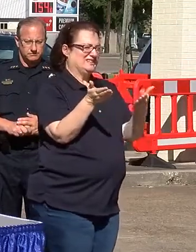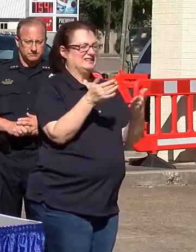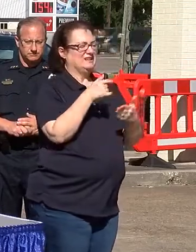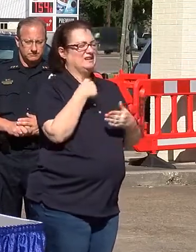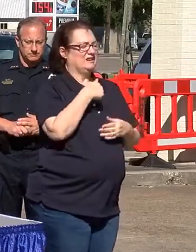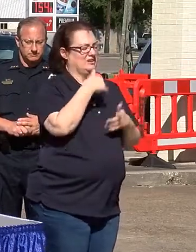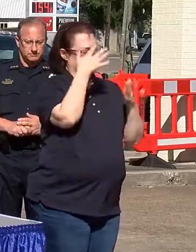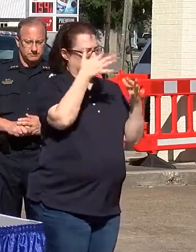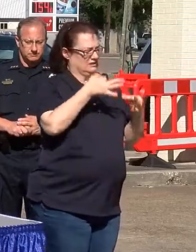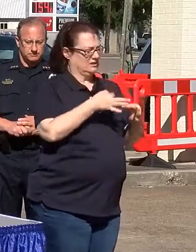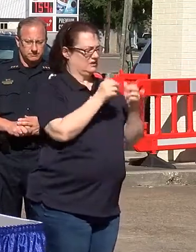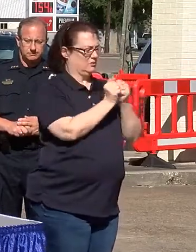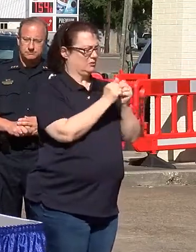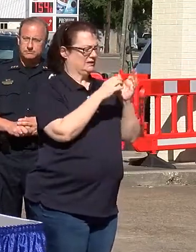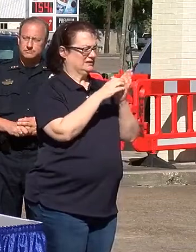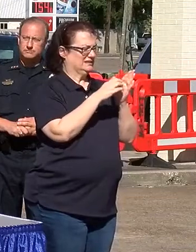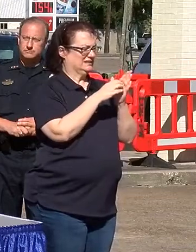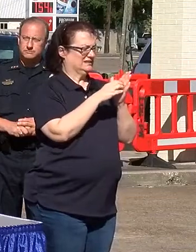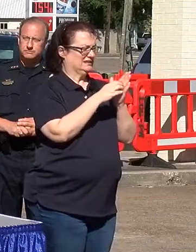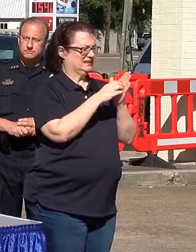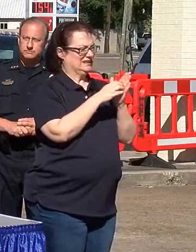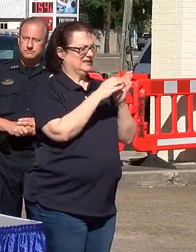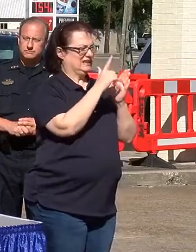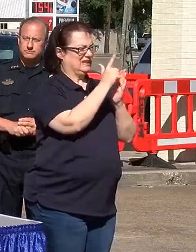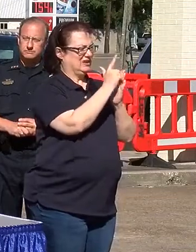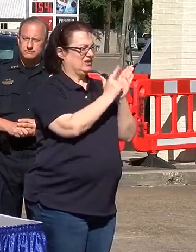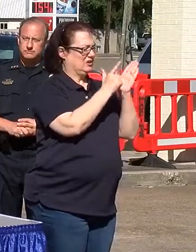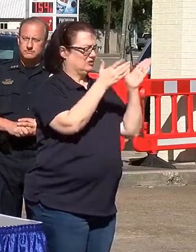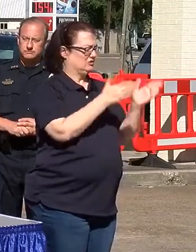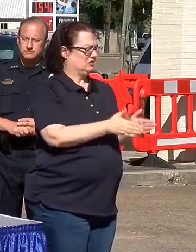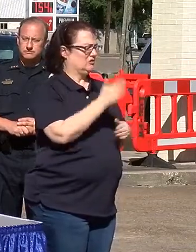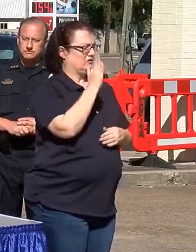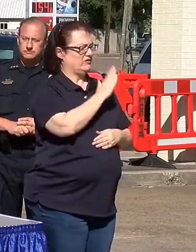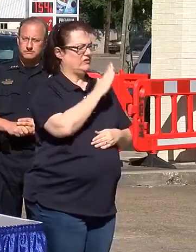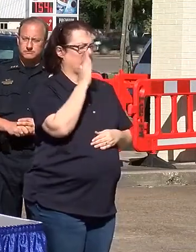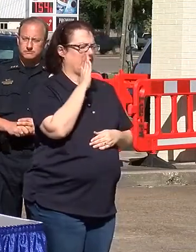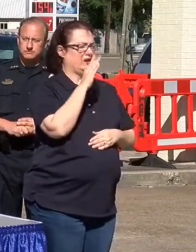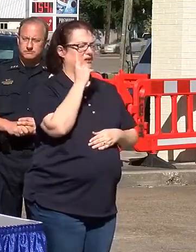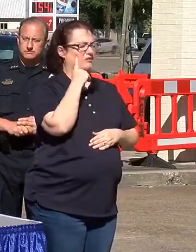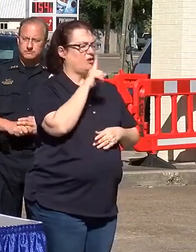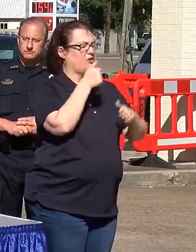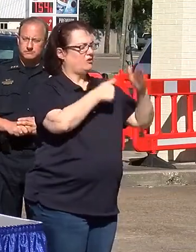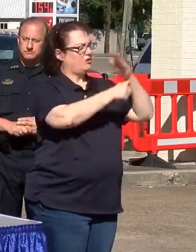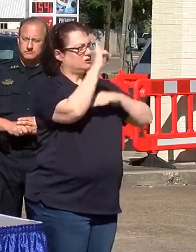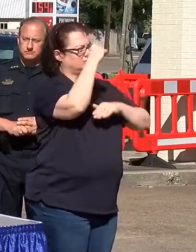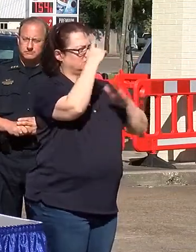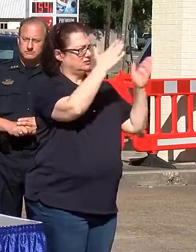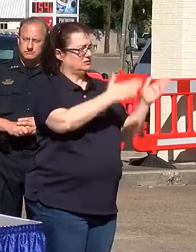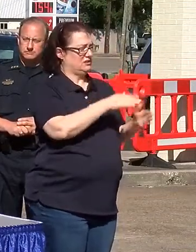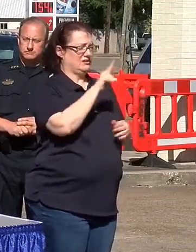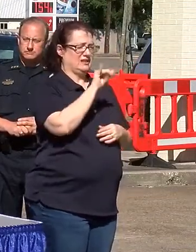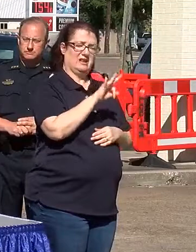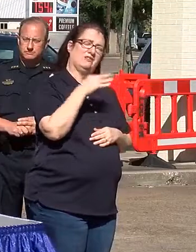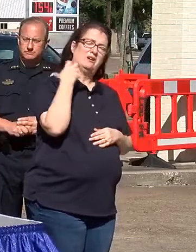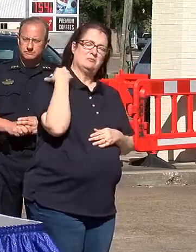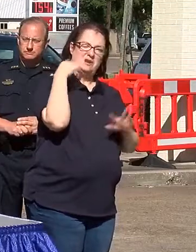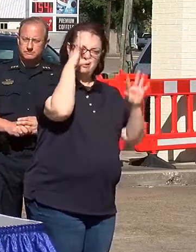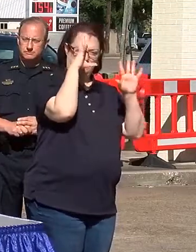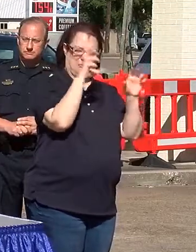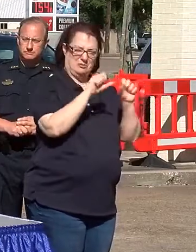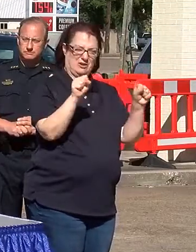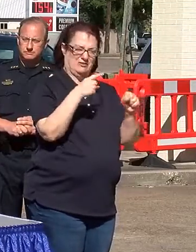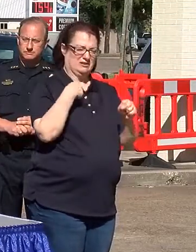attorney to determine what latitude and guidance exists under the current orders of the governor. As a Lafayette Mayor President, I have conferred